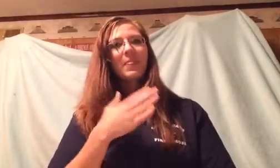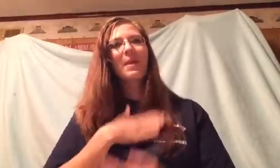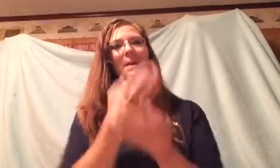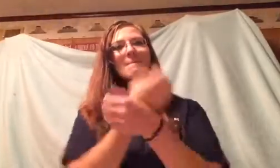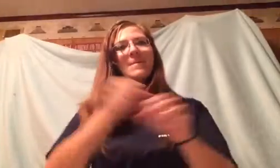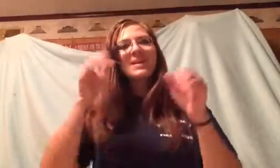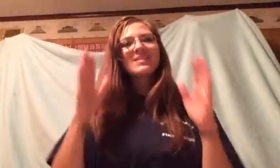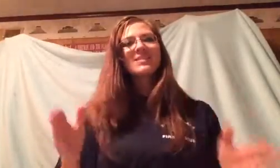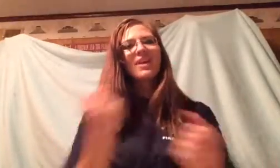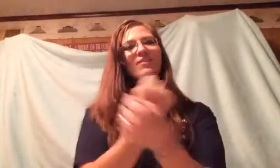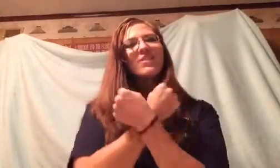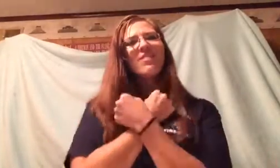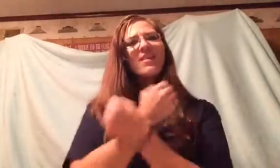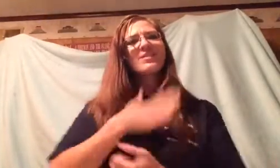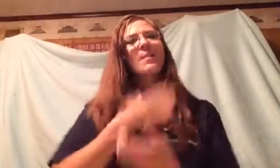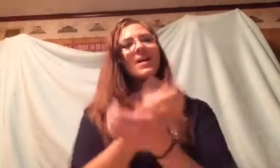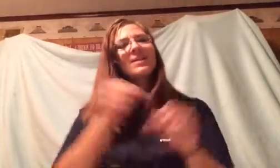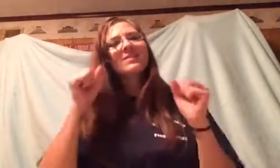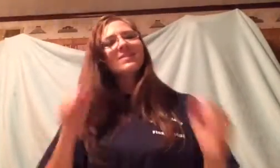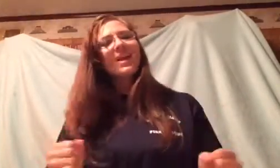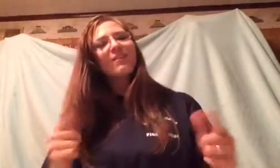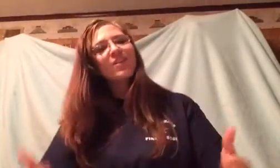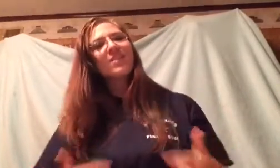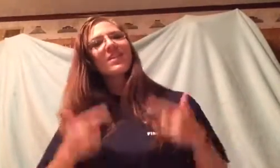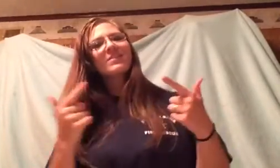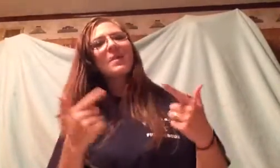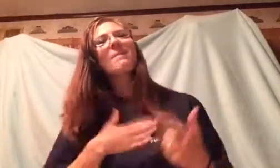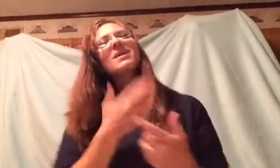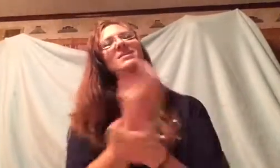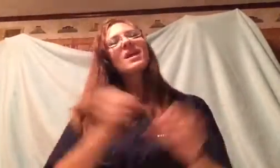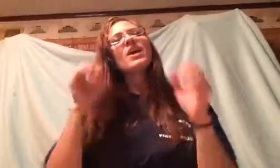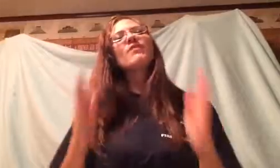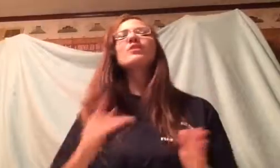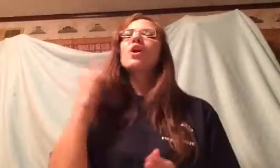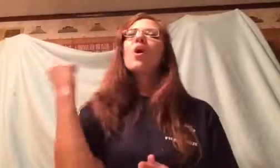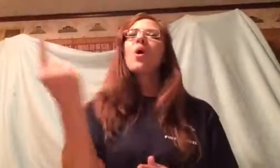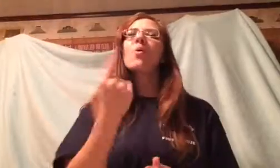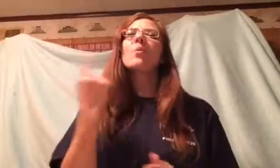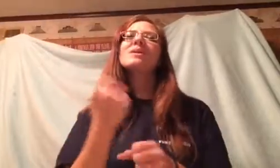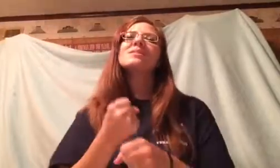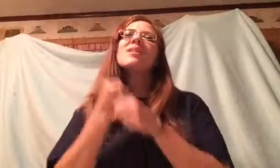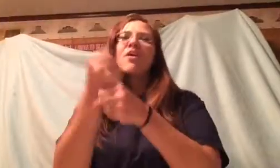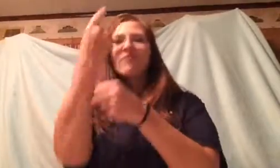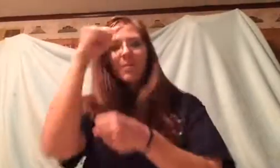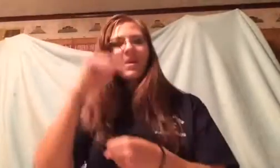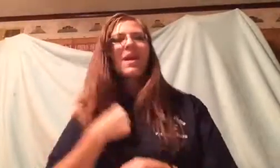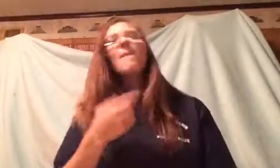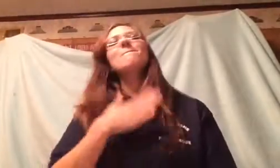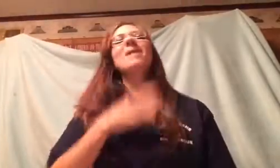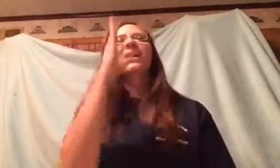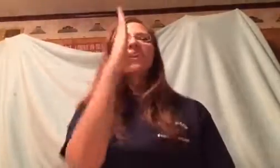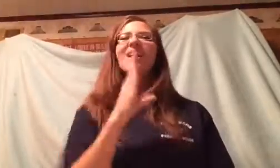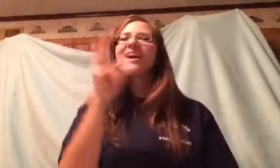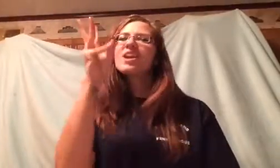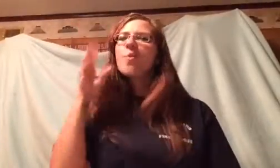My Savior loves, my Savior lives My Savior's always there for me My God He